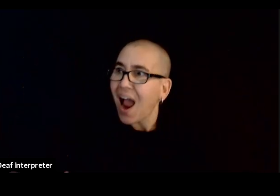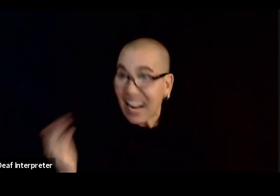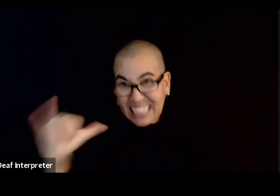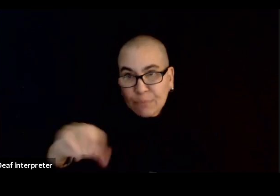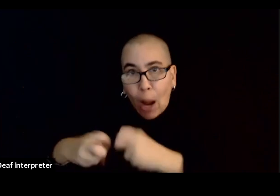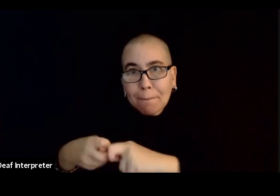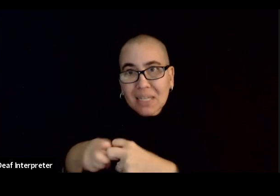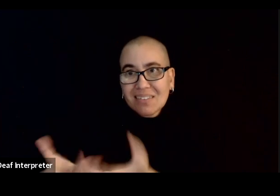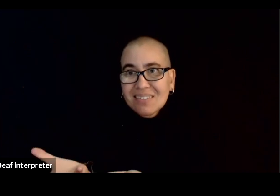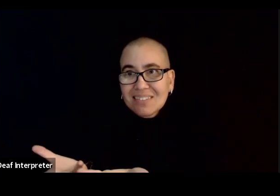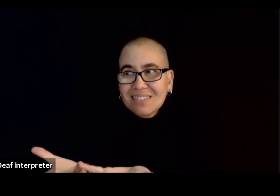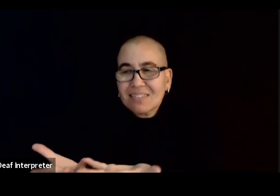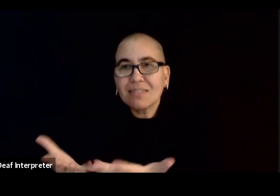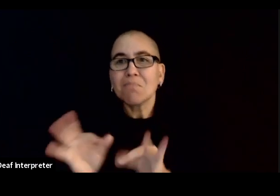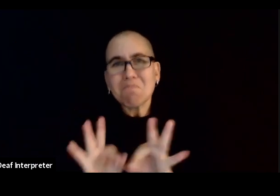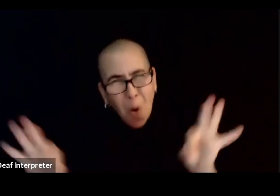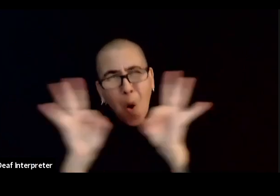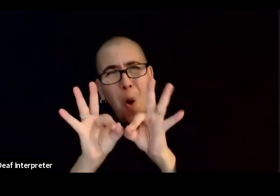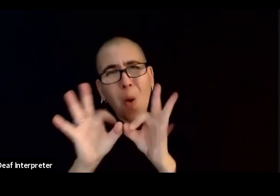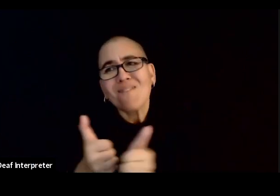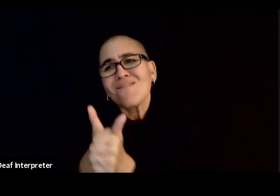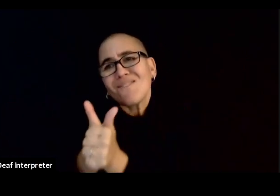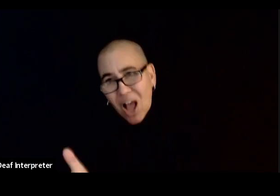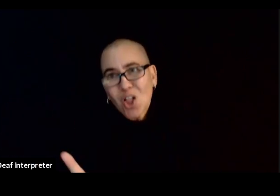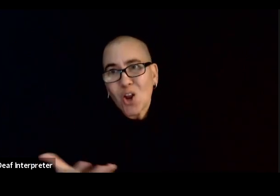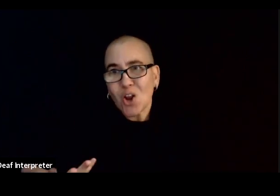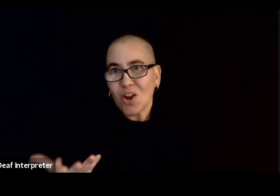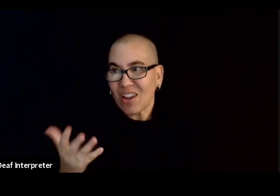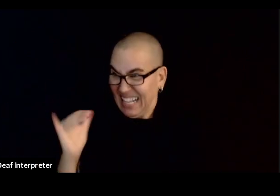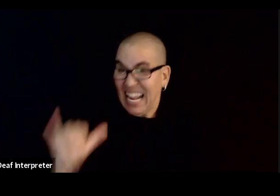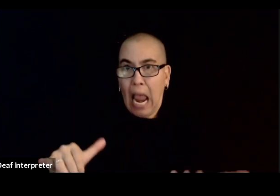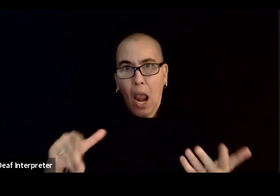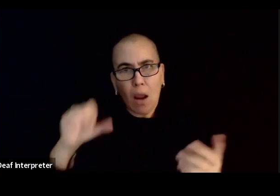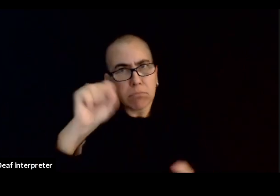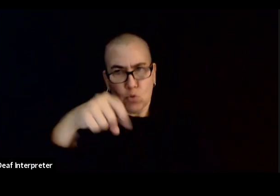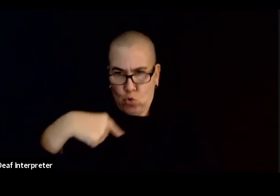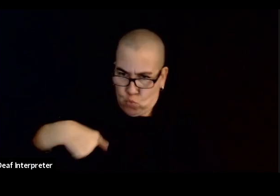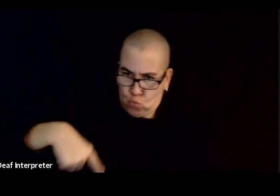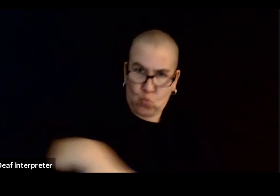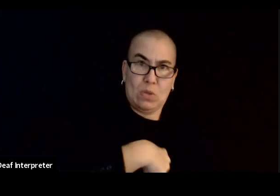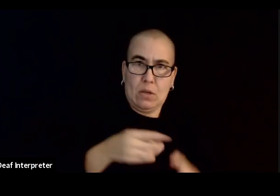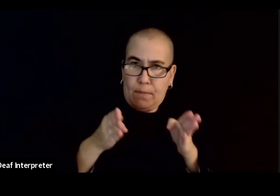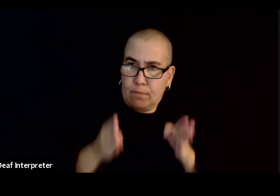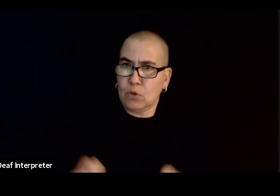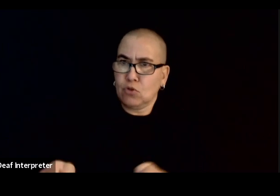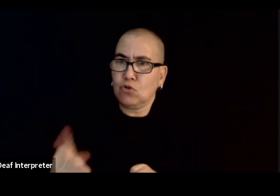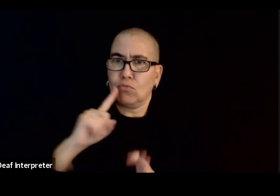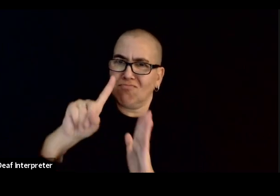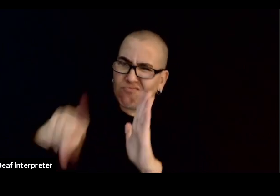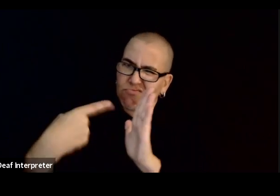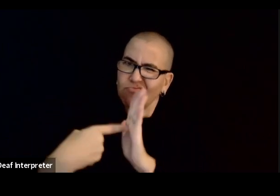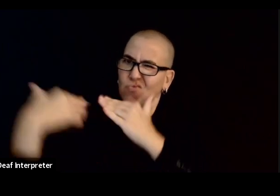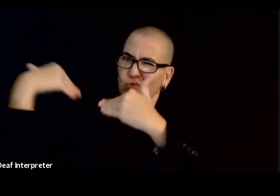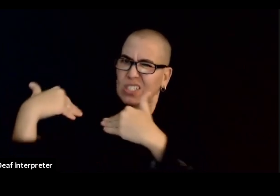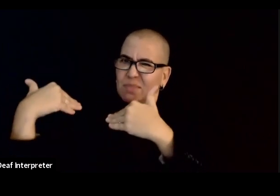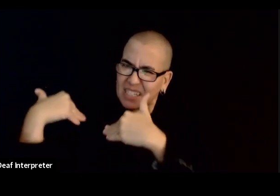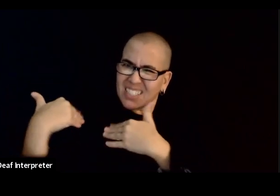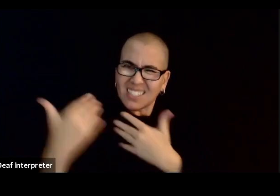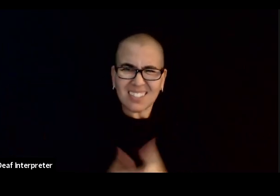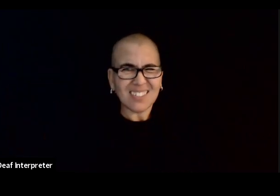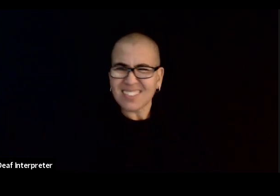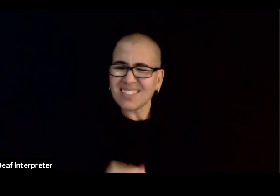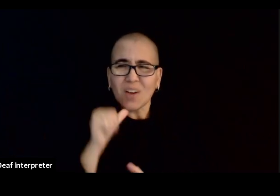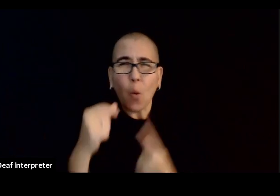important role to play, it's not the sole role in solving all of the challenges related